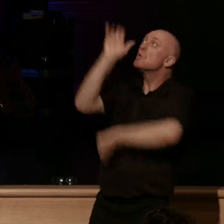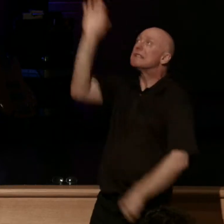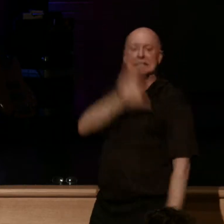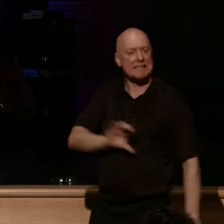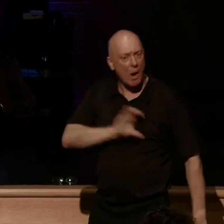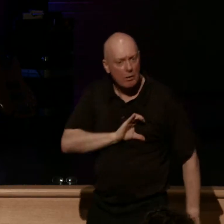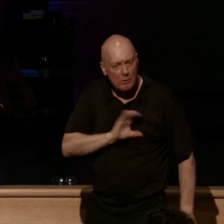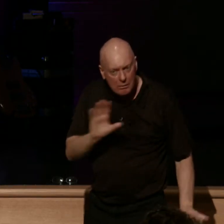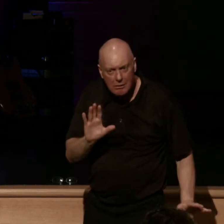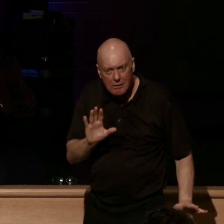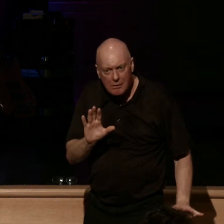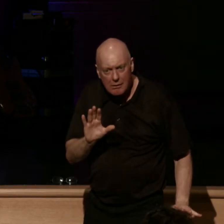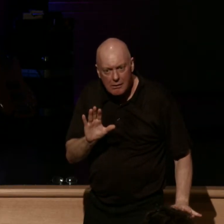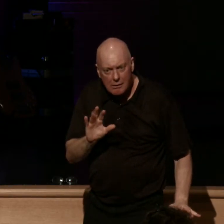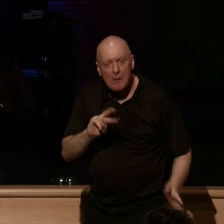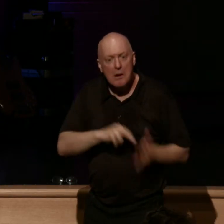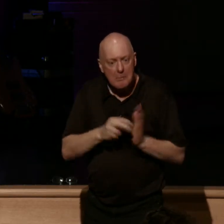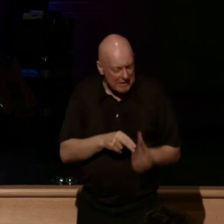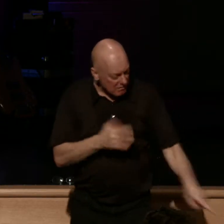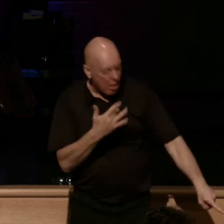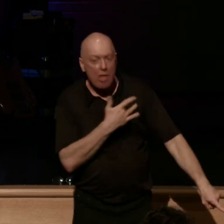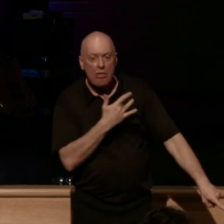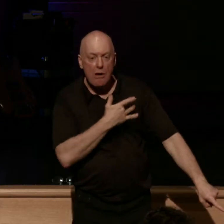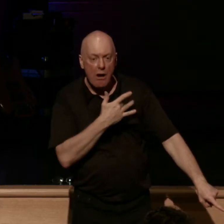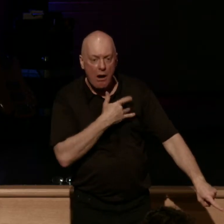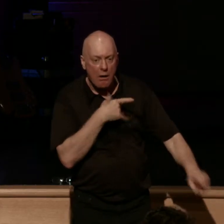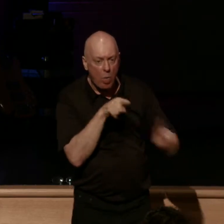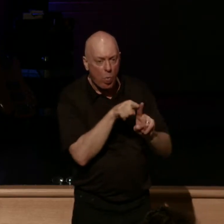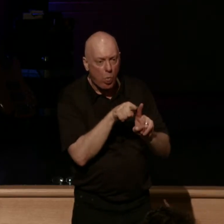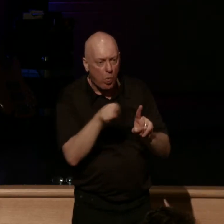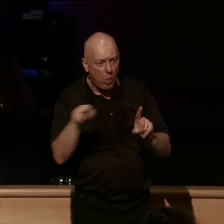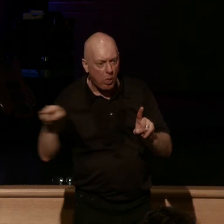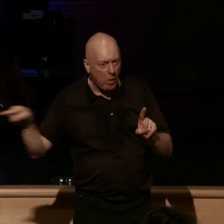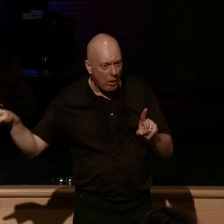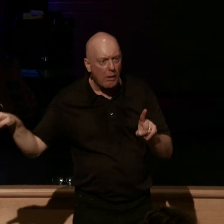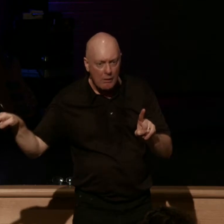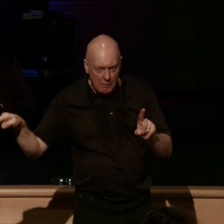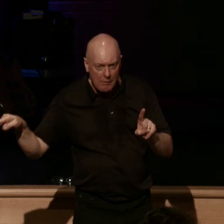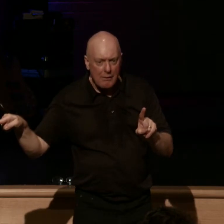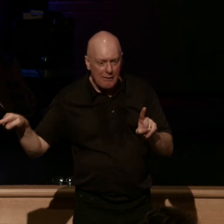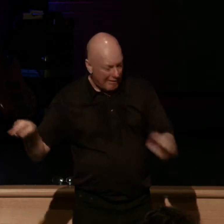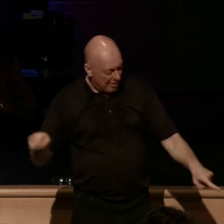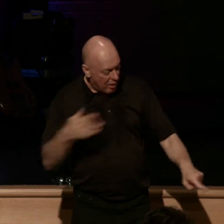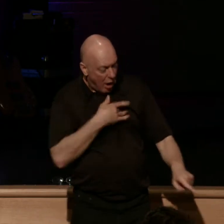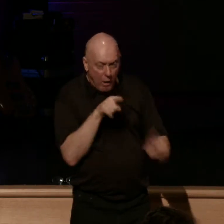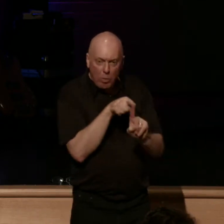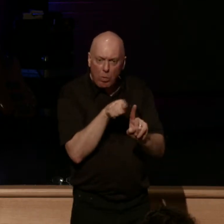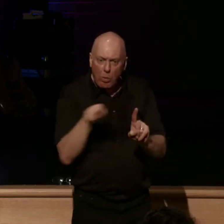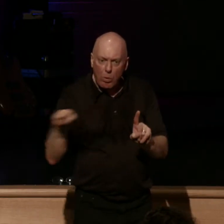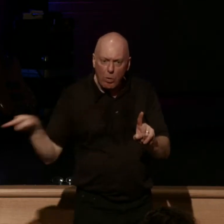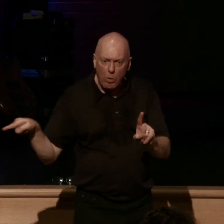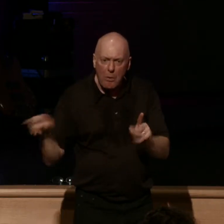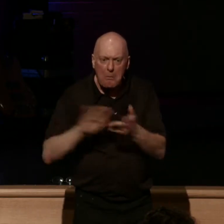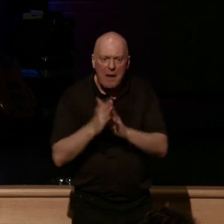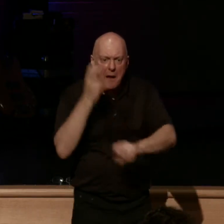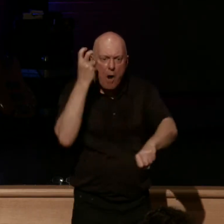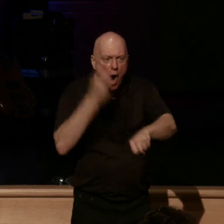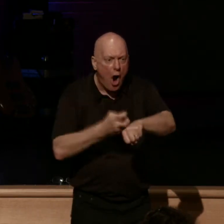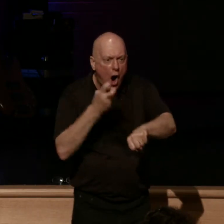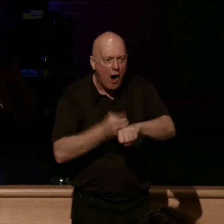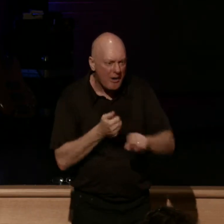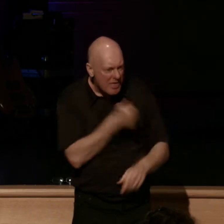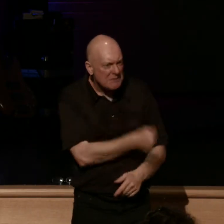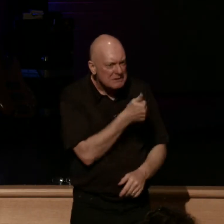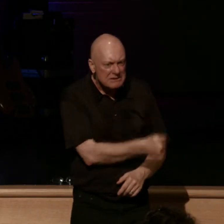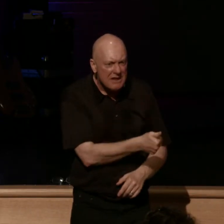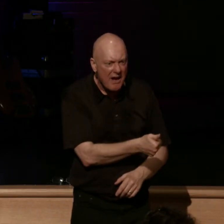the state of the heart that has gone south? The state of the heart that has gone south, that gets calloused and hard